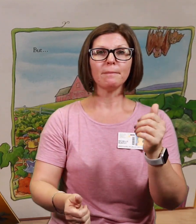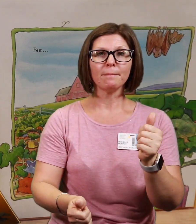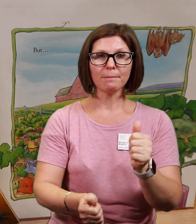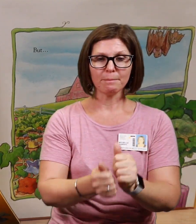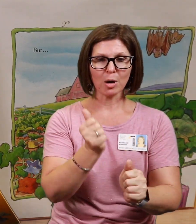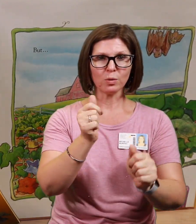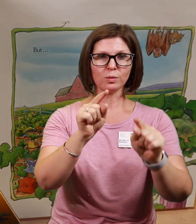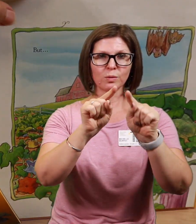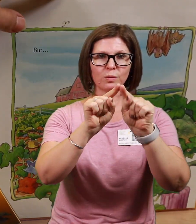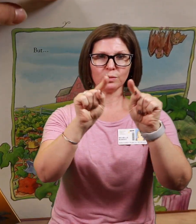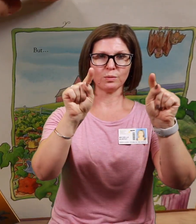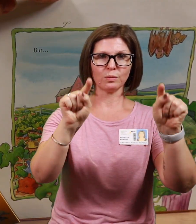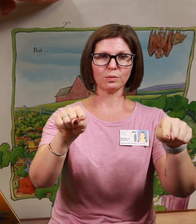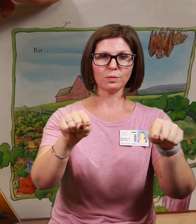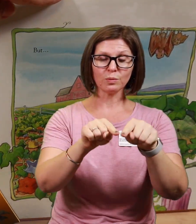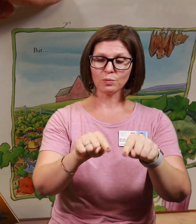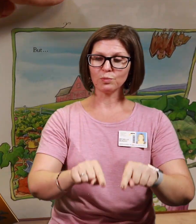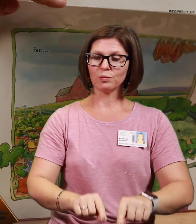them square.